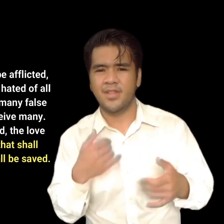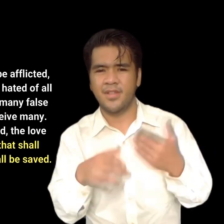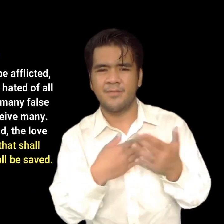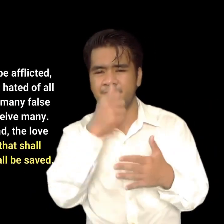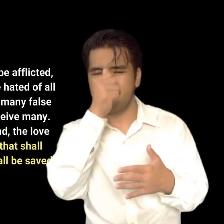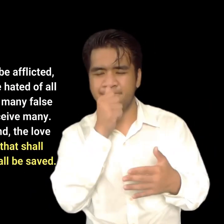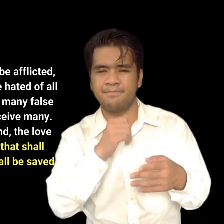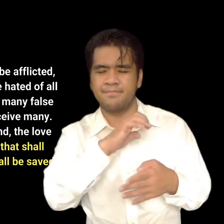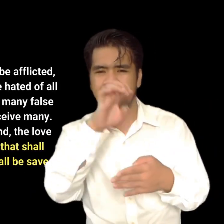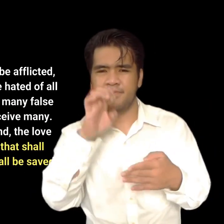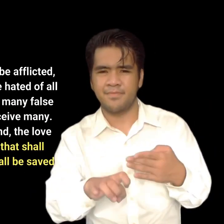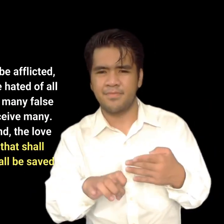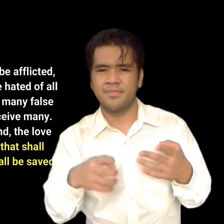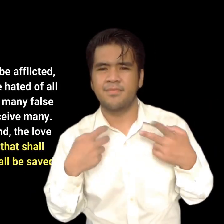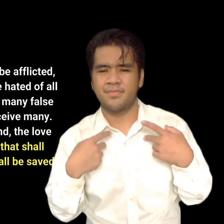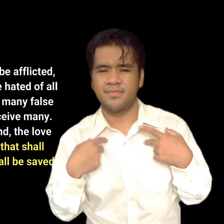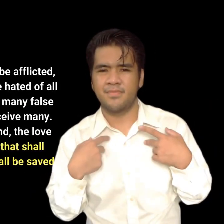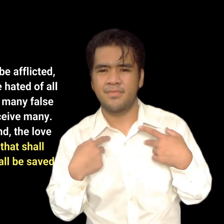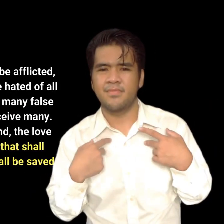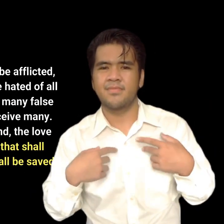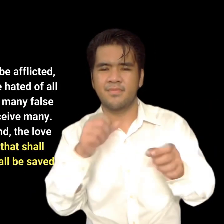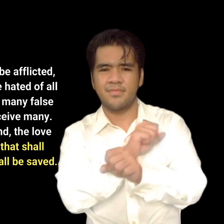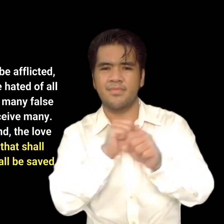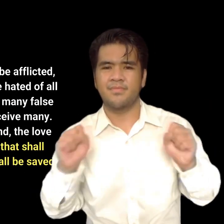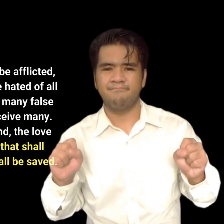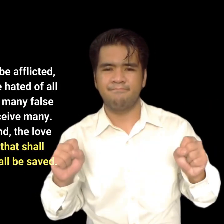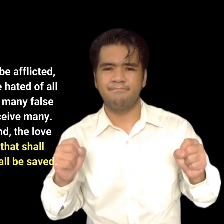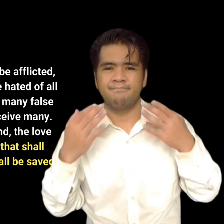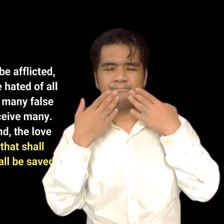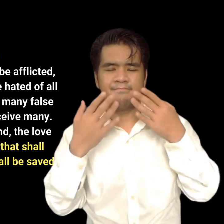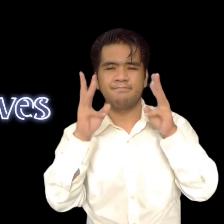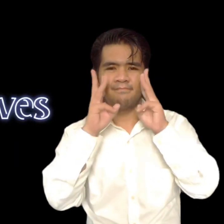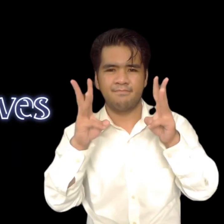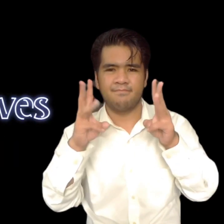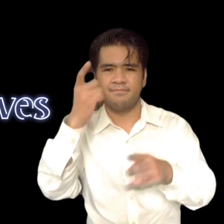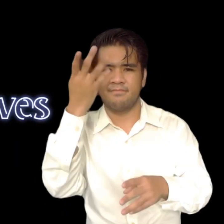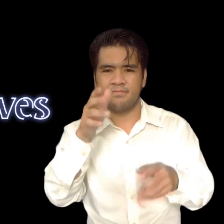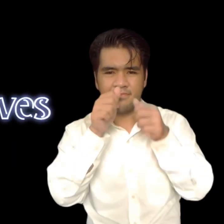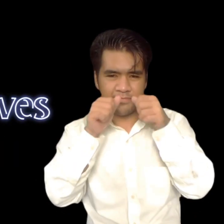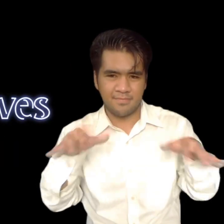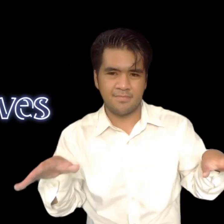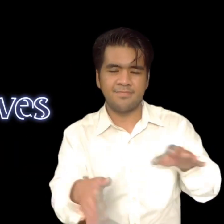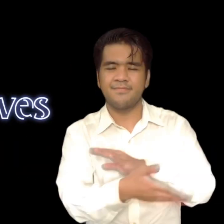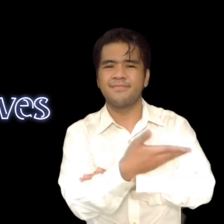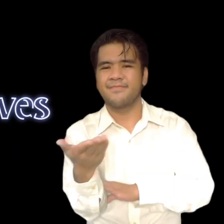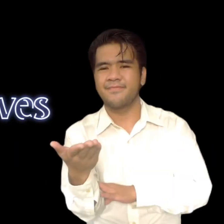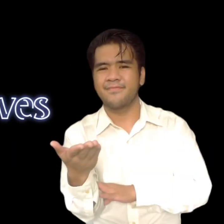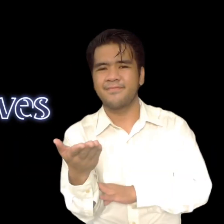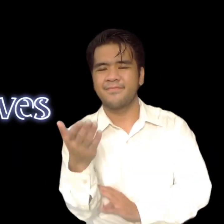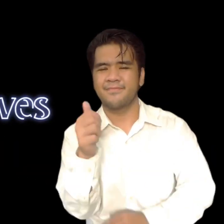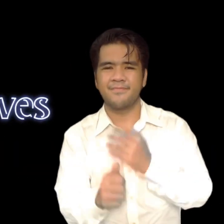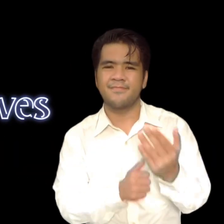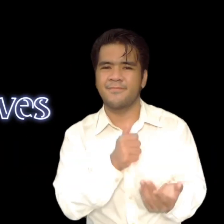faith. But he who endures to the end shall be saved. Thank you for watching this video, and God bless you.